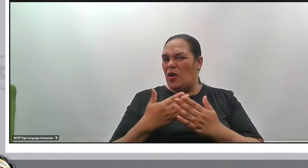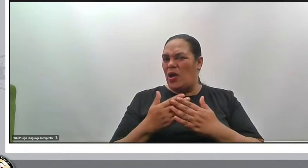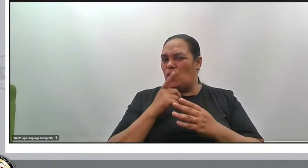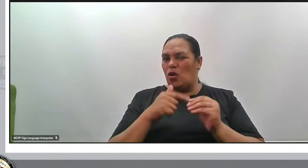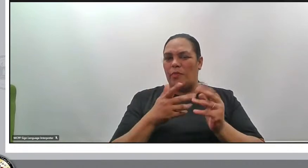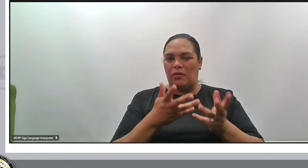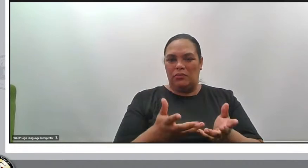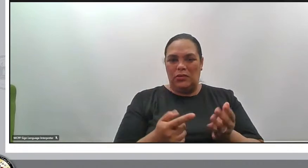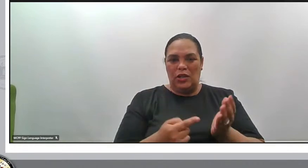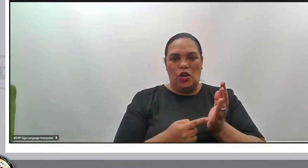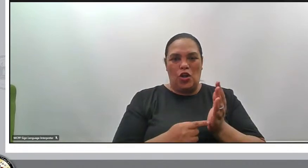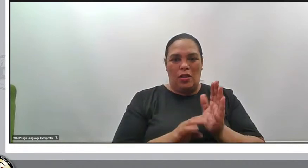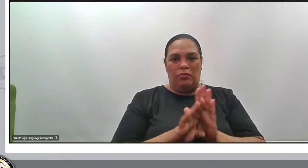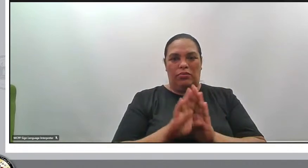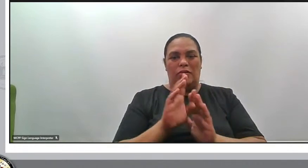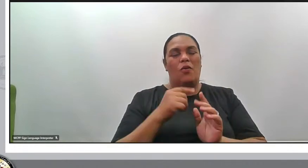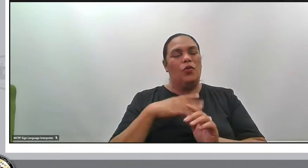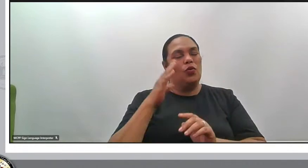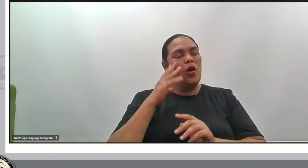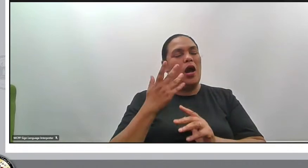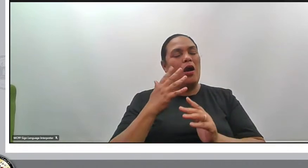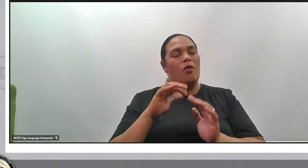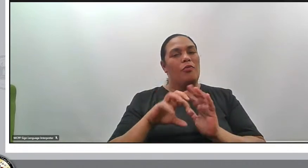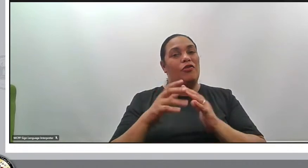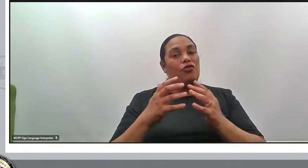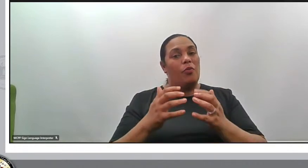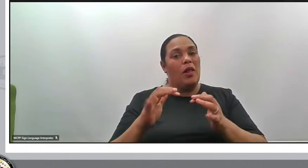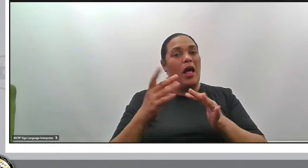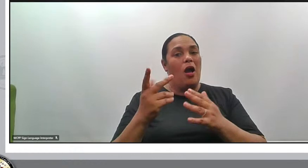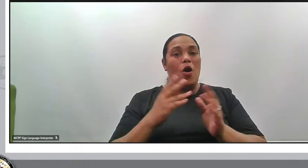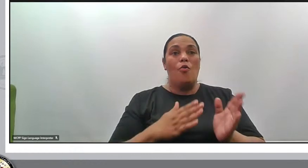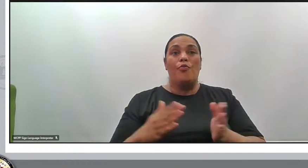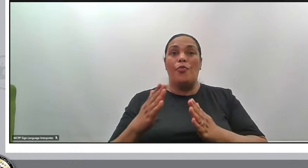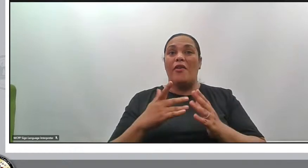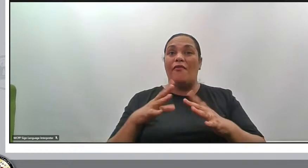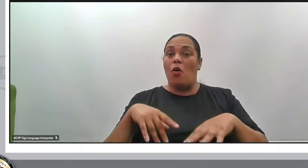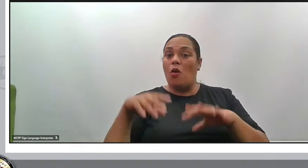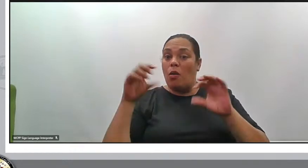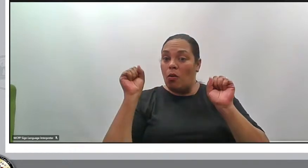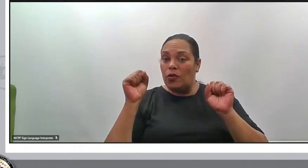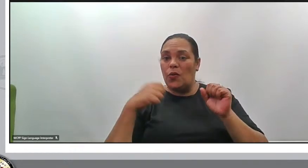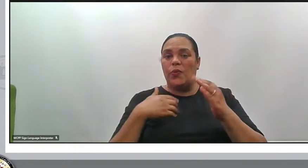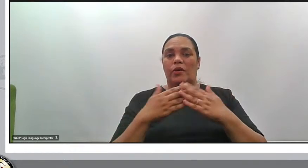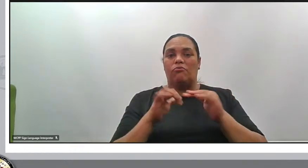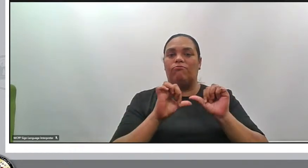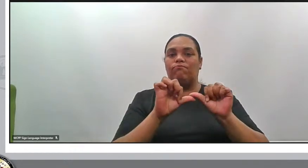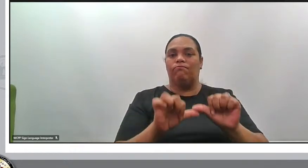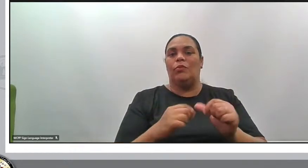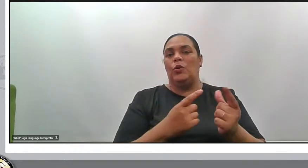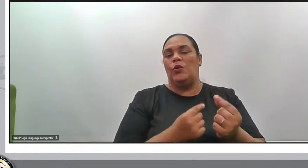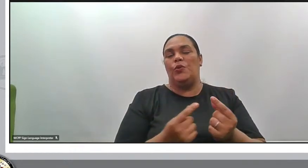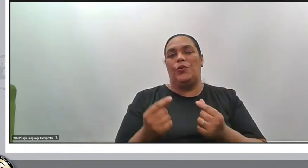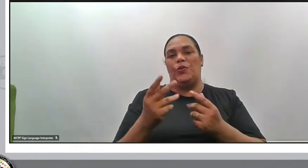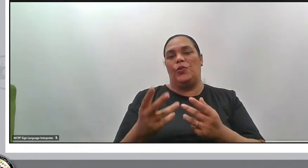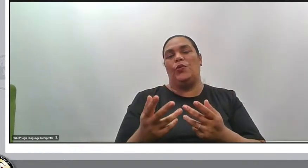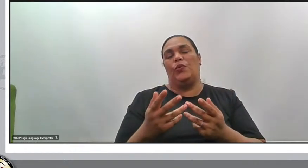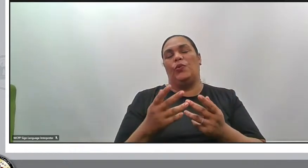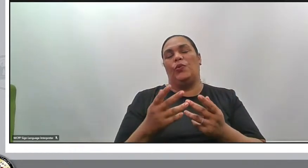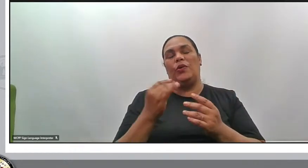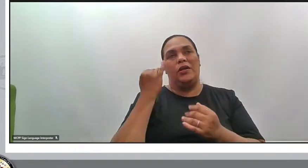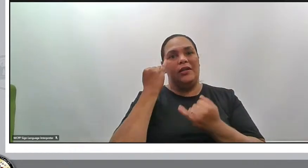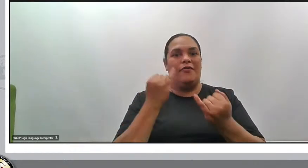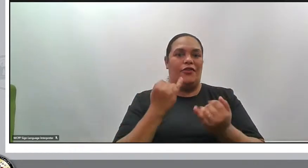like to understand how the WCPP is preparing for load shedding so that we can roll out these fourth industrial revolution